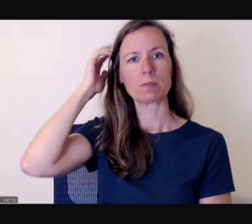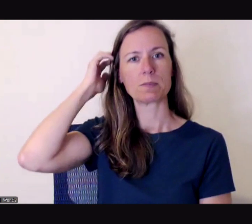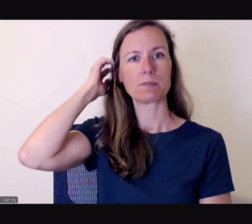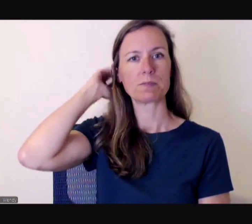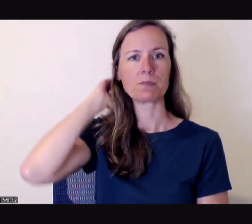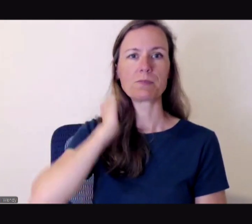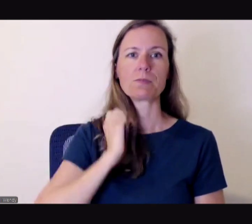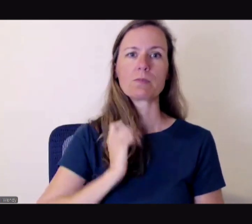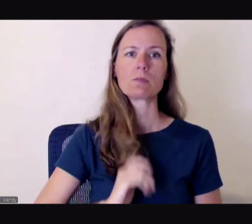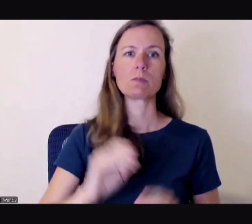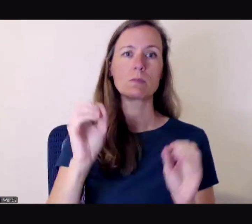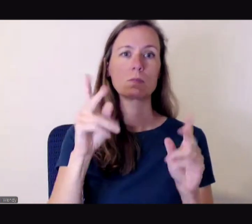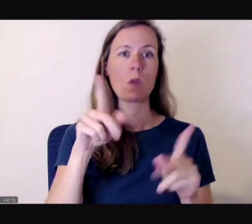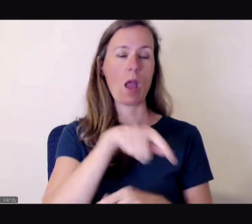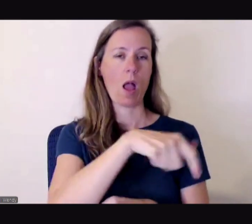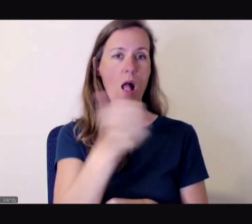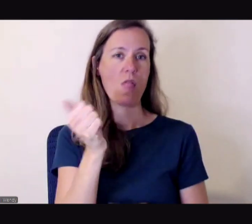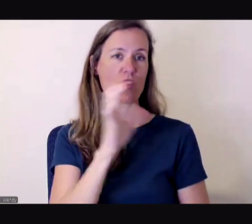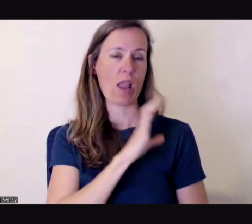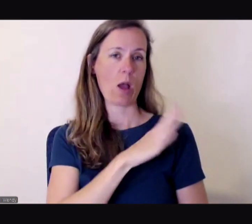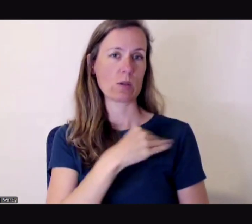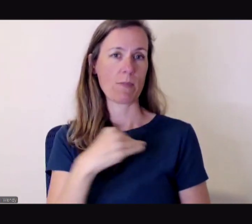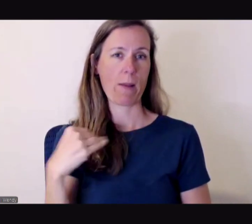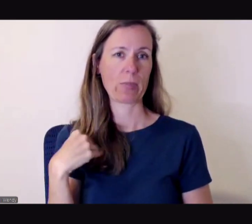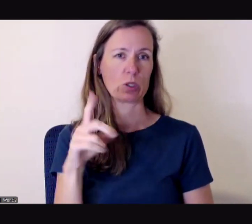Thank you. Other council members?